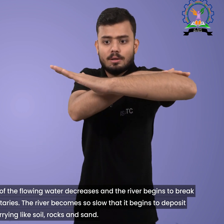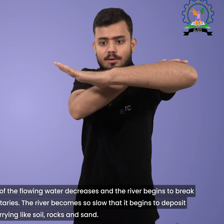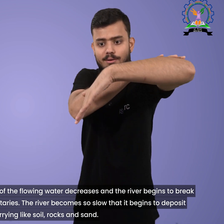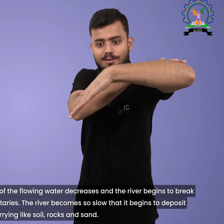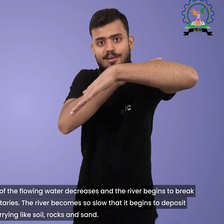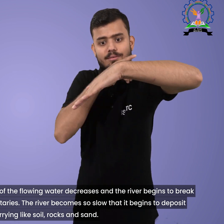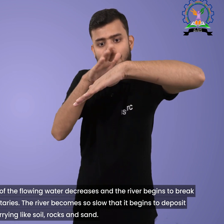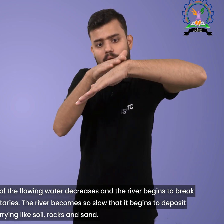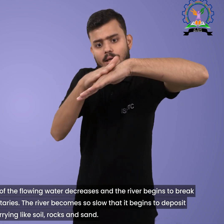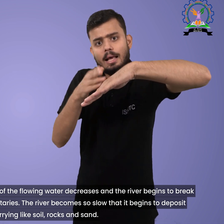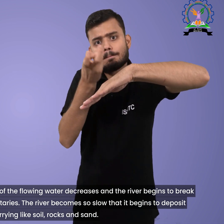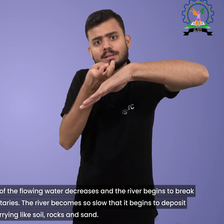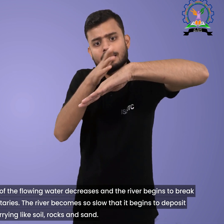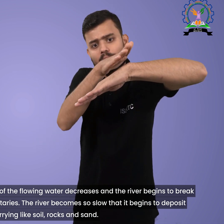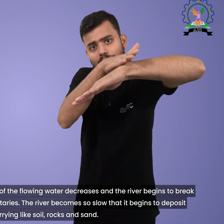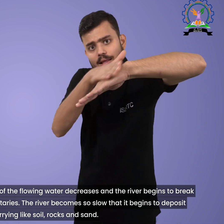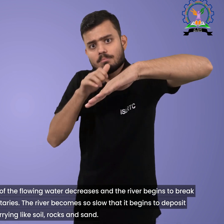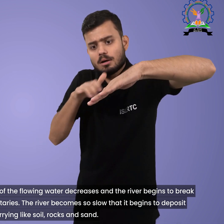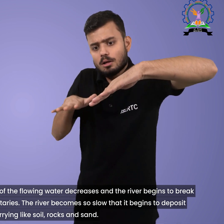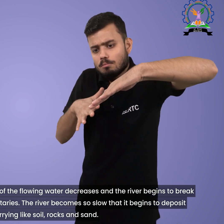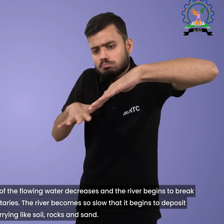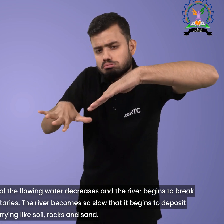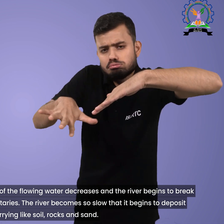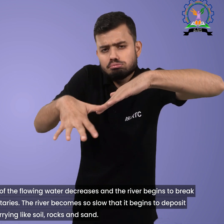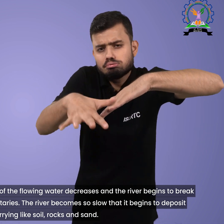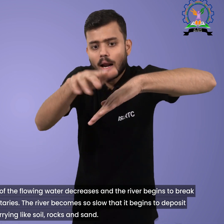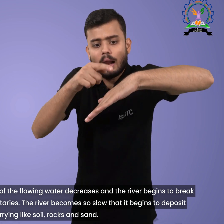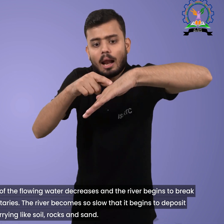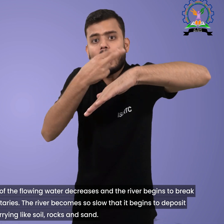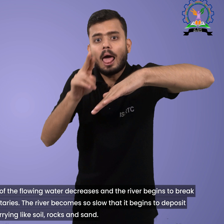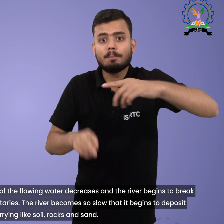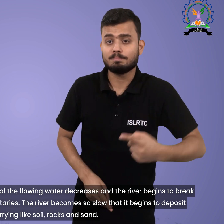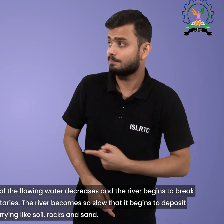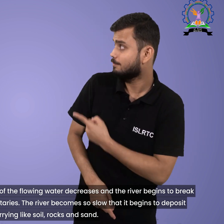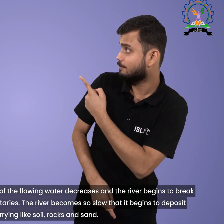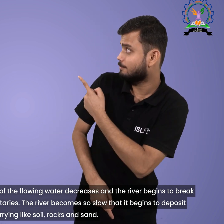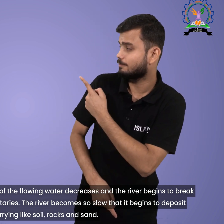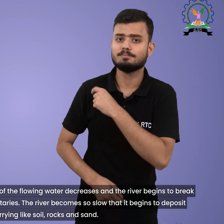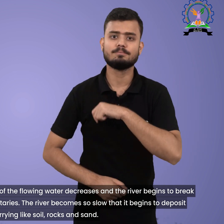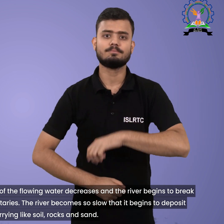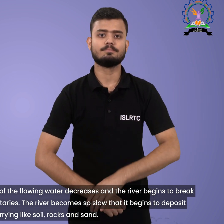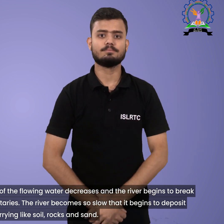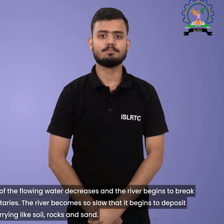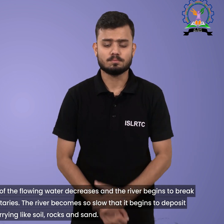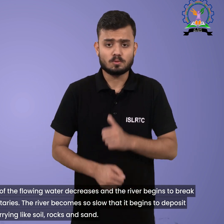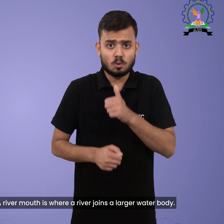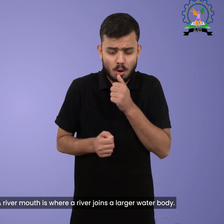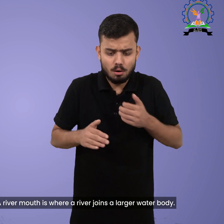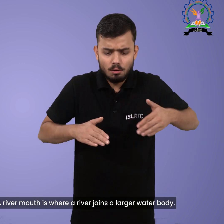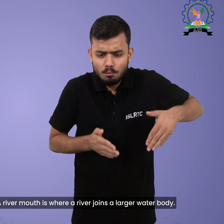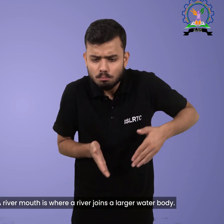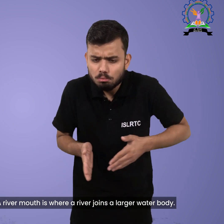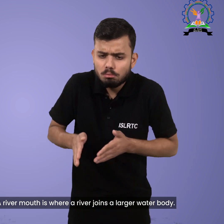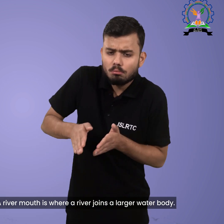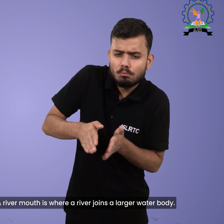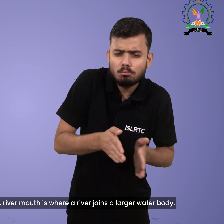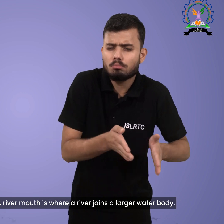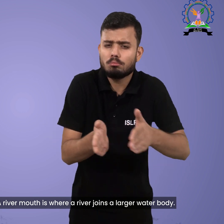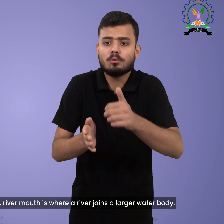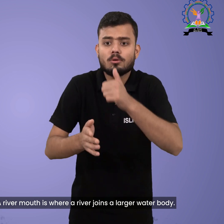to break up into a number of streams called distributaries. The river becomes so slow that it begins to deposit whatever it is carrying